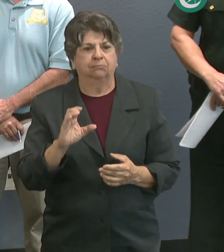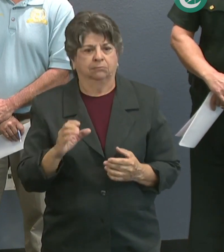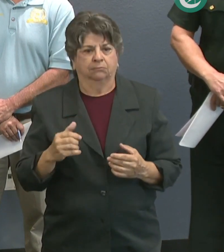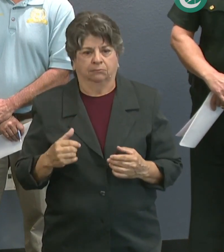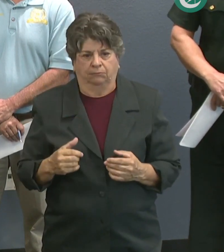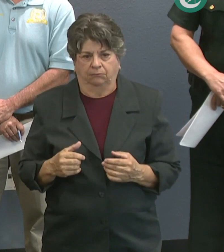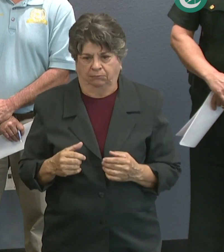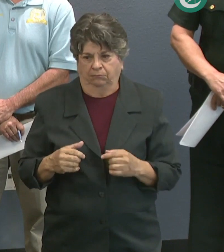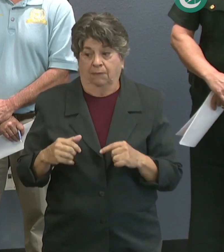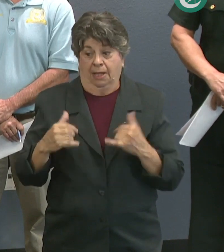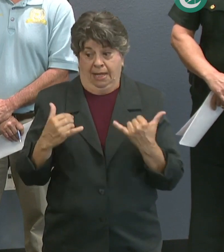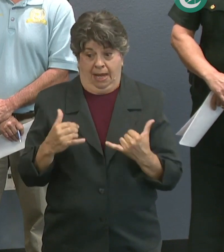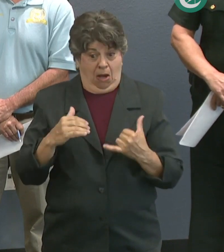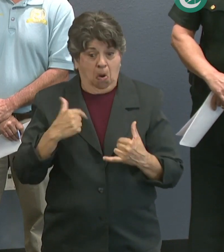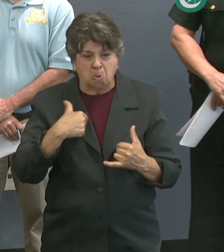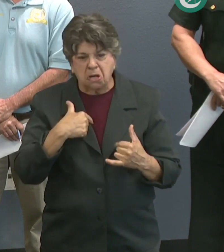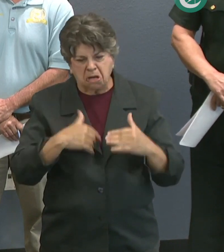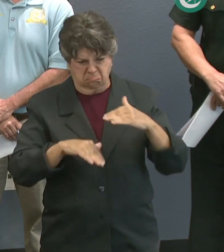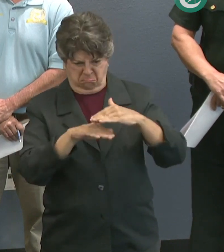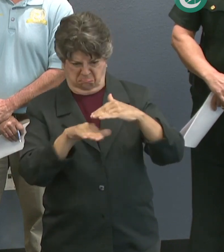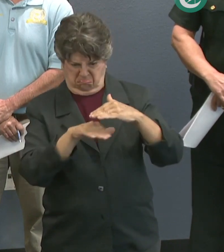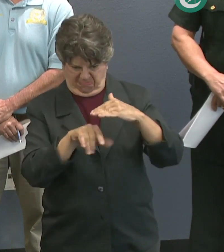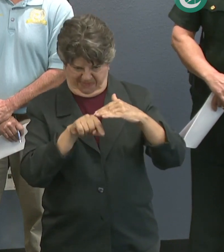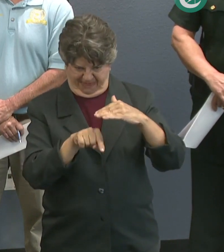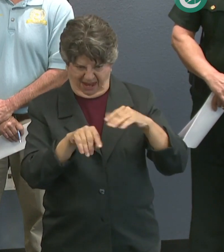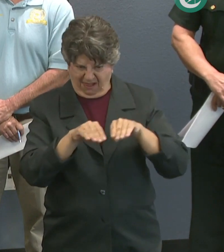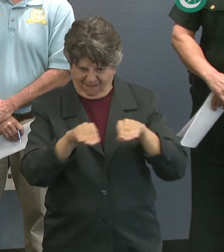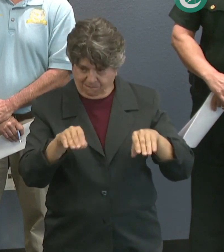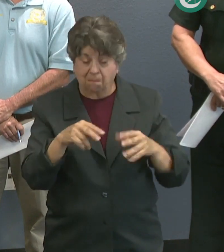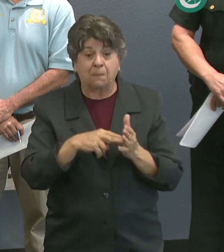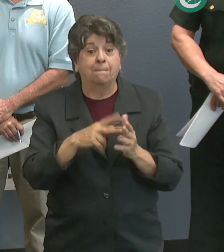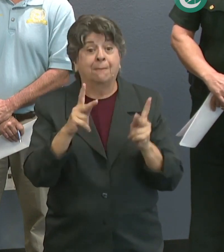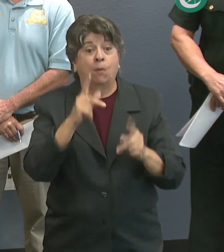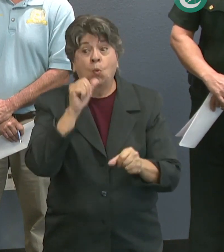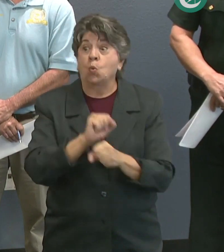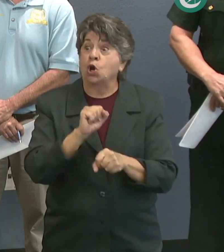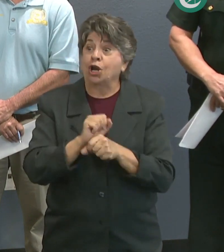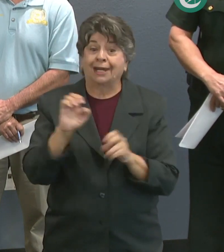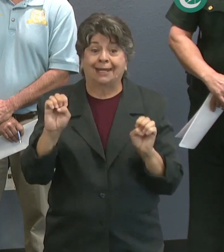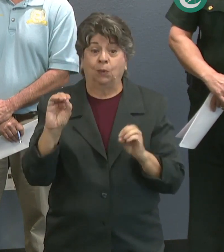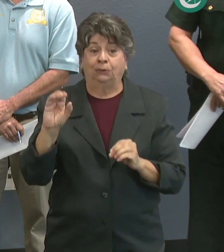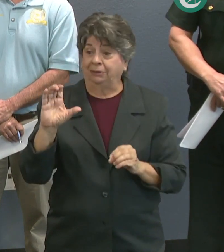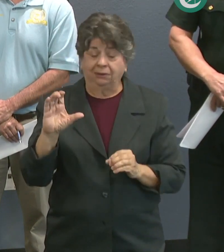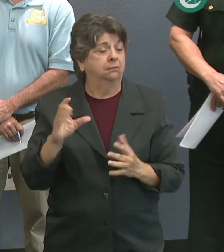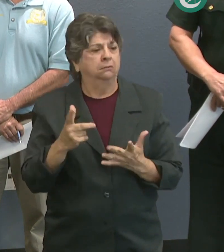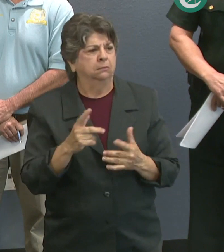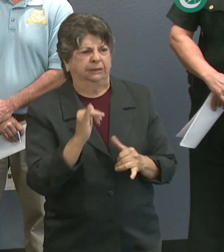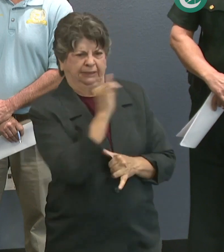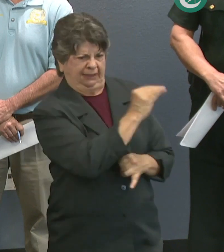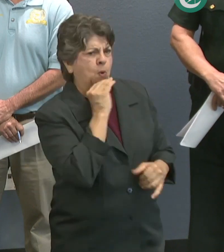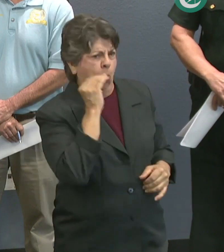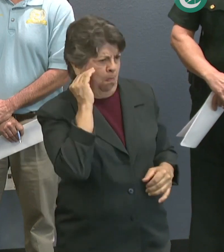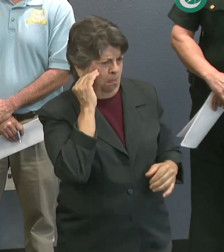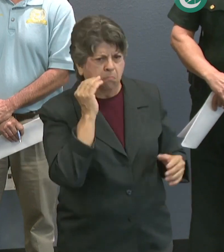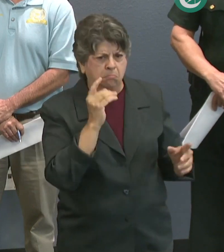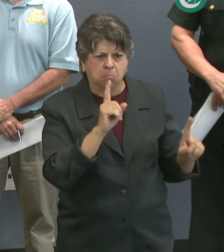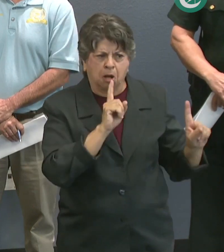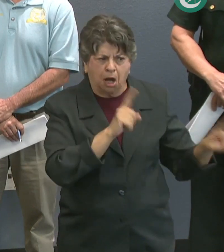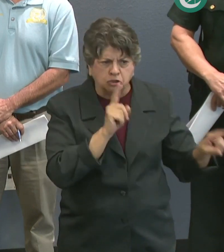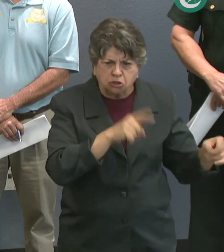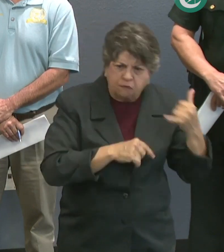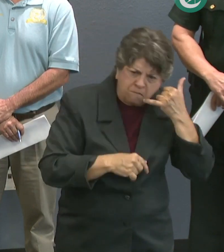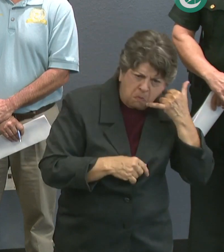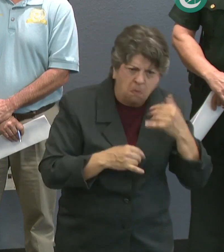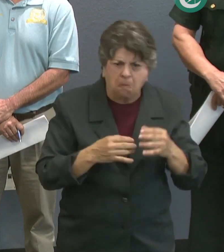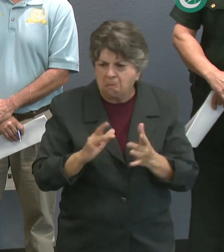lot of people in the EOC because, again, we're trying to protect one another. But there's a lot of great work, a lot of great collaboration, a lot